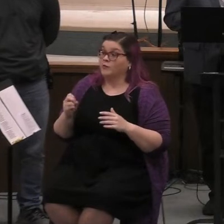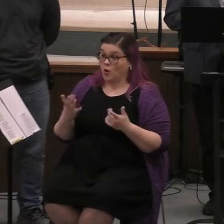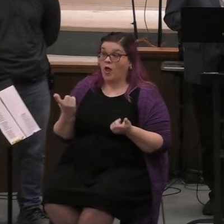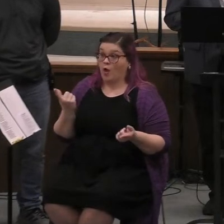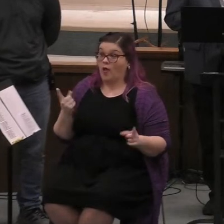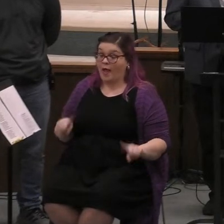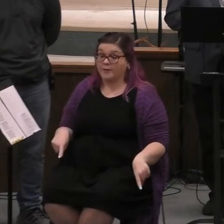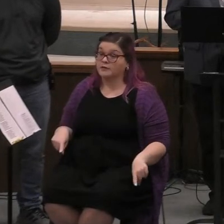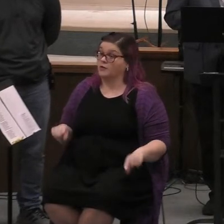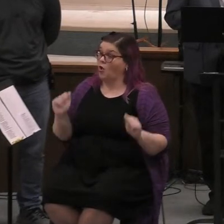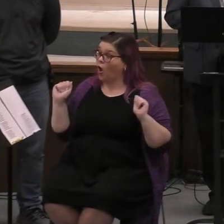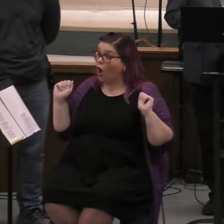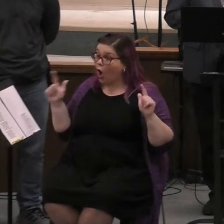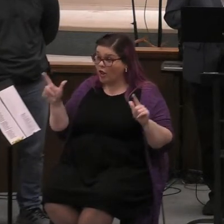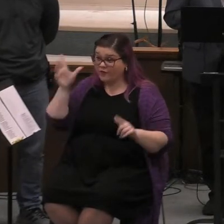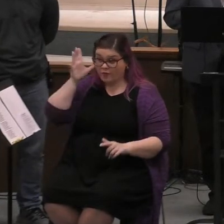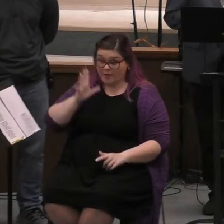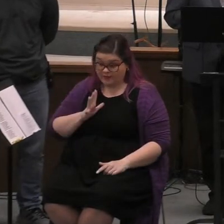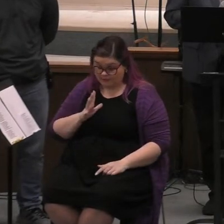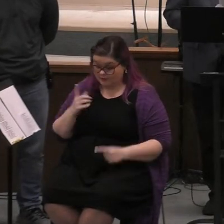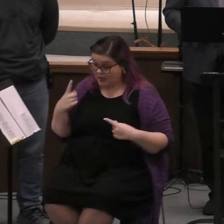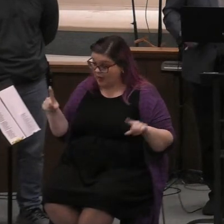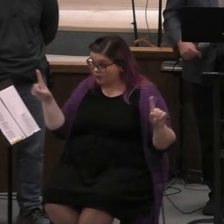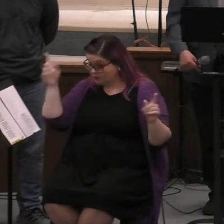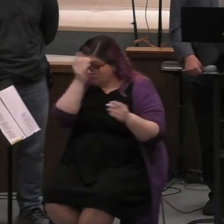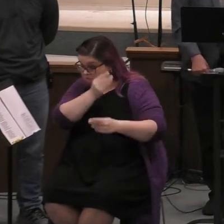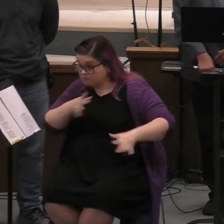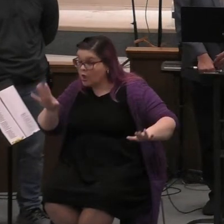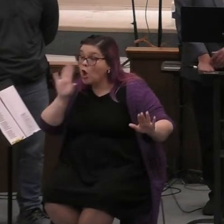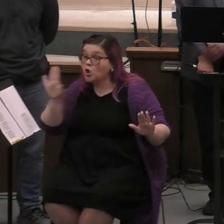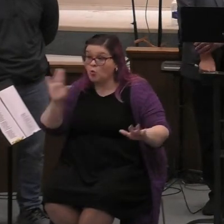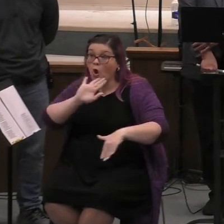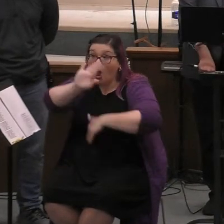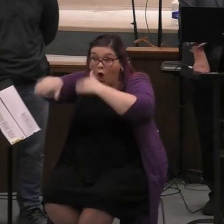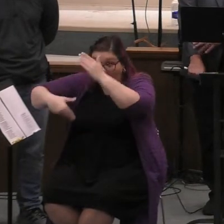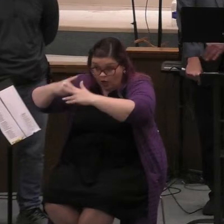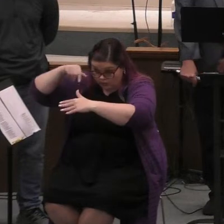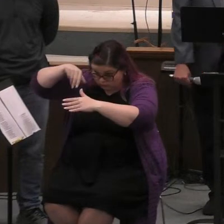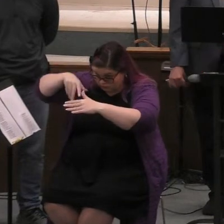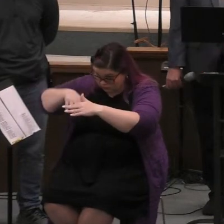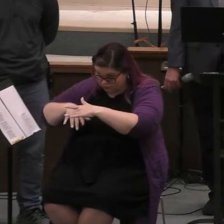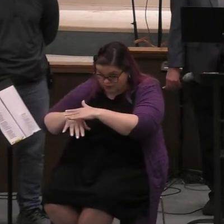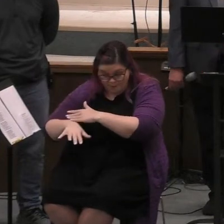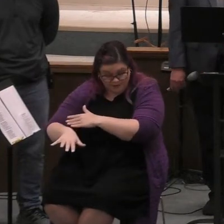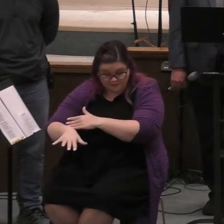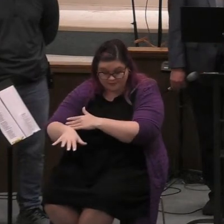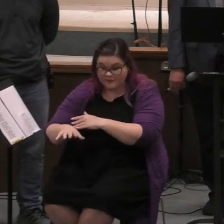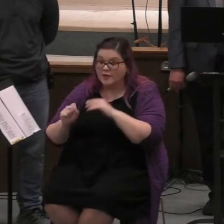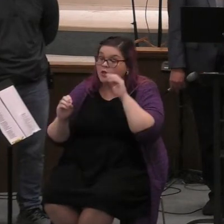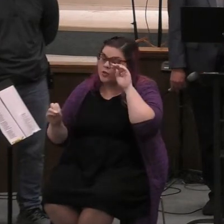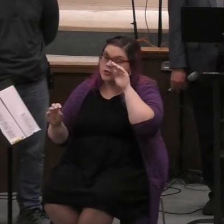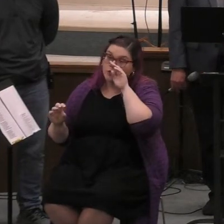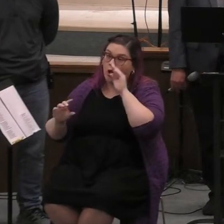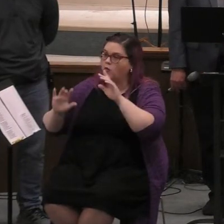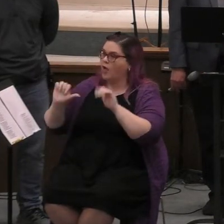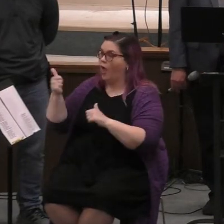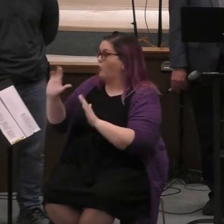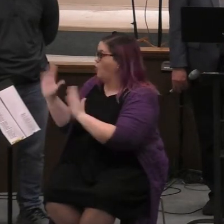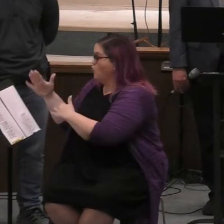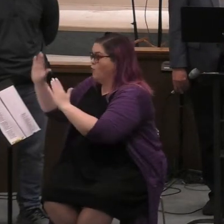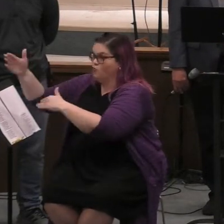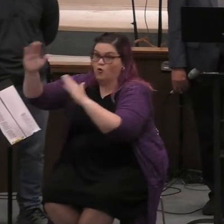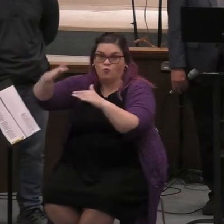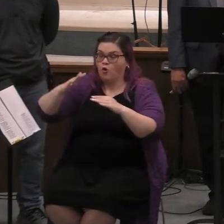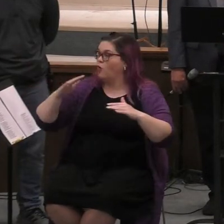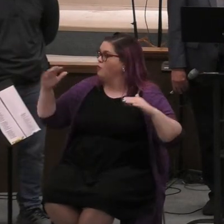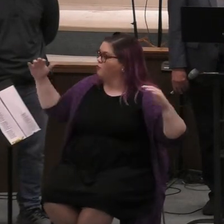what happened. They made an announcement on the streaming service, and we from all other places of the campus started